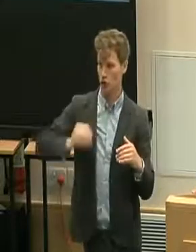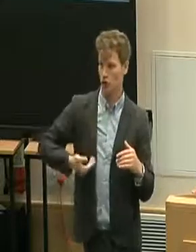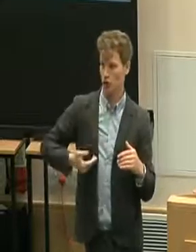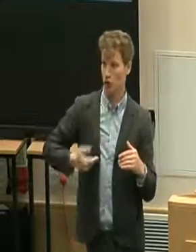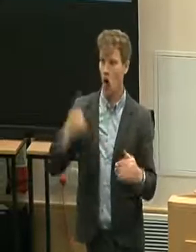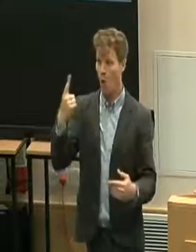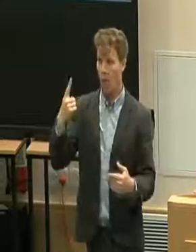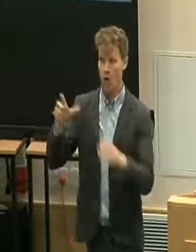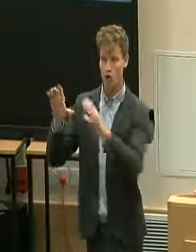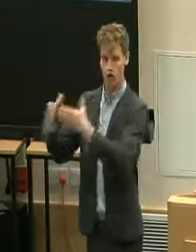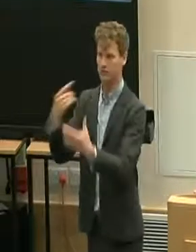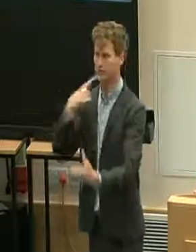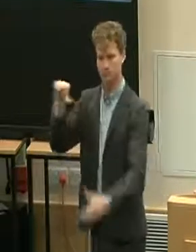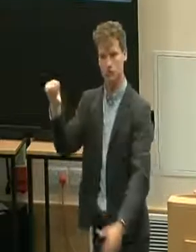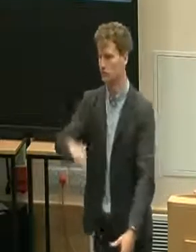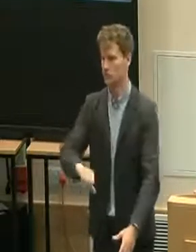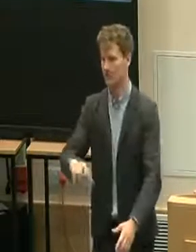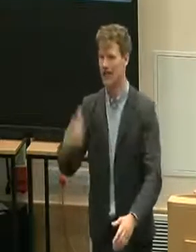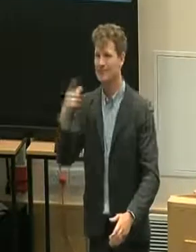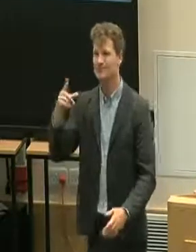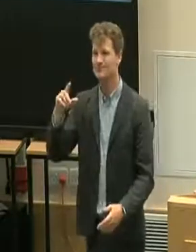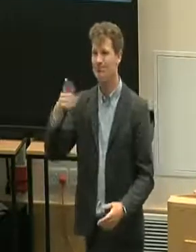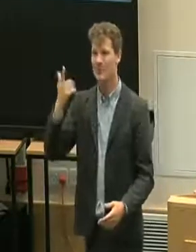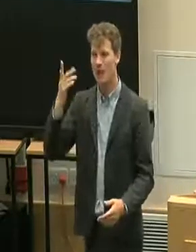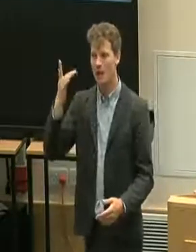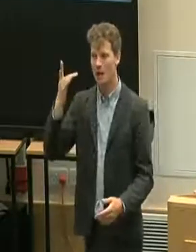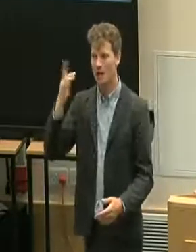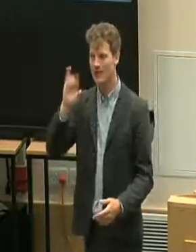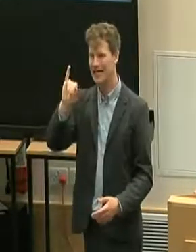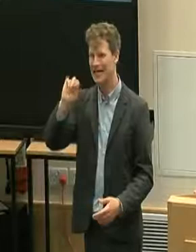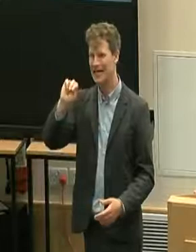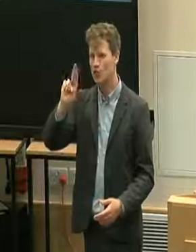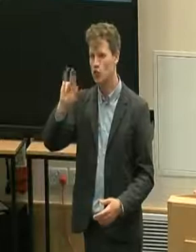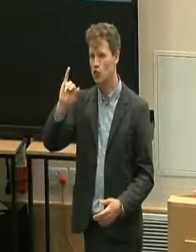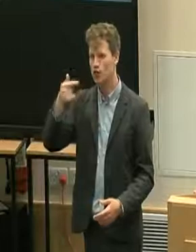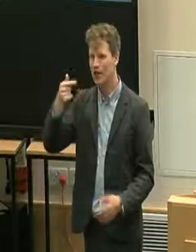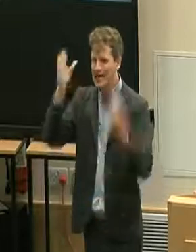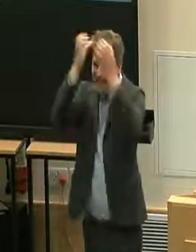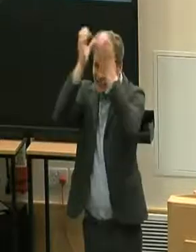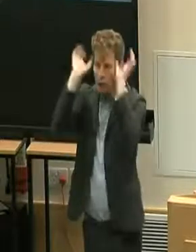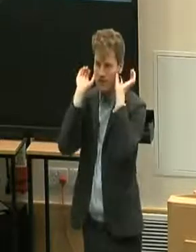in northern Canada, who said, excuse me, in our culture, women are inferior.